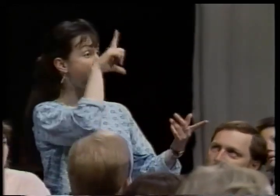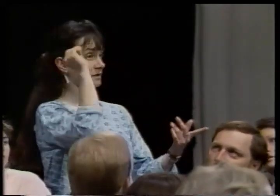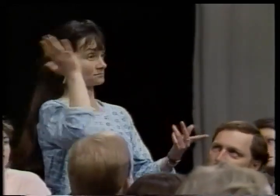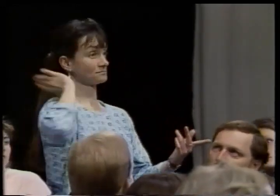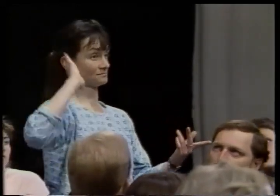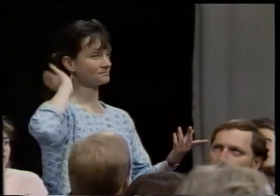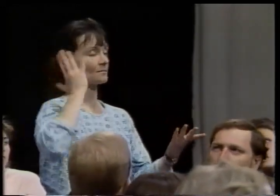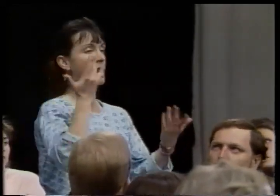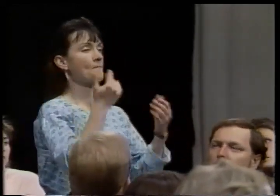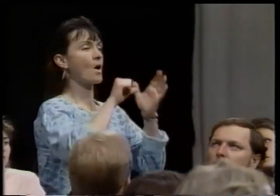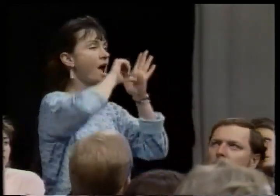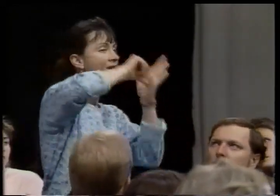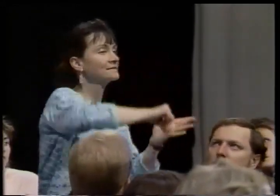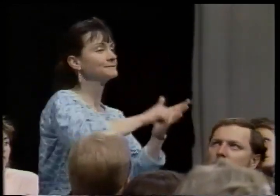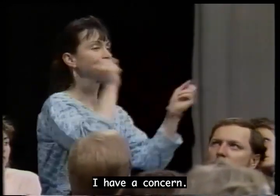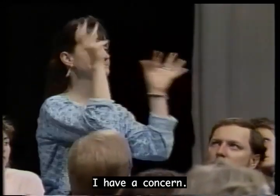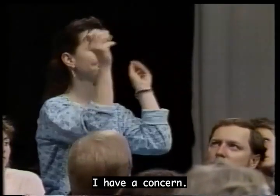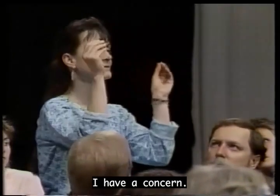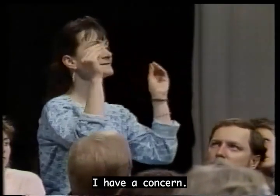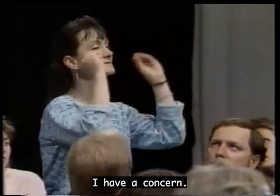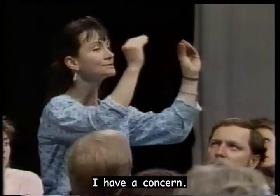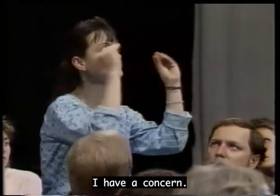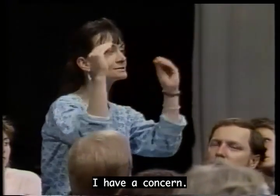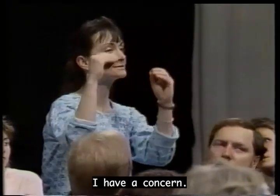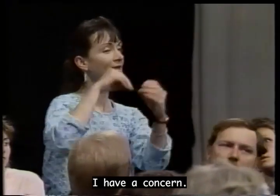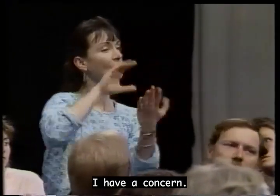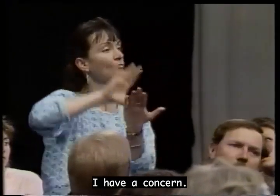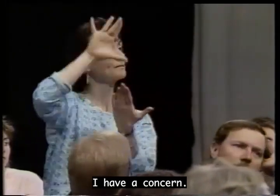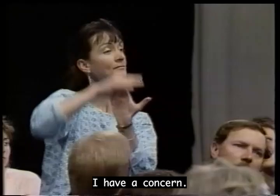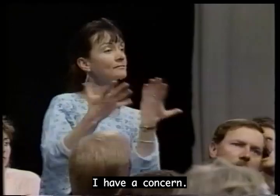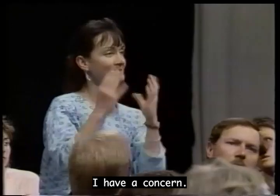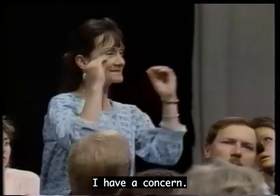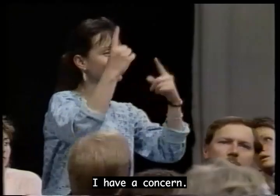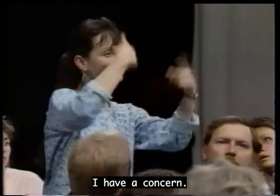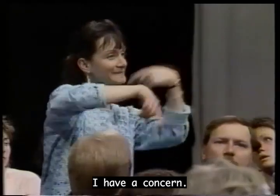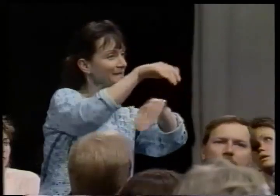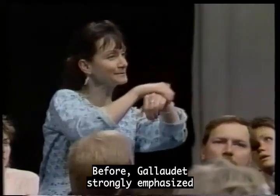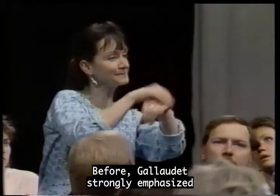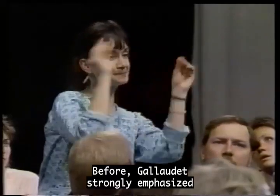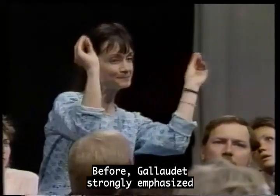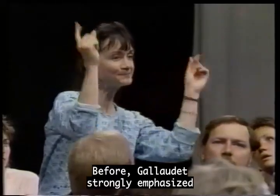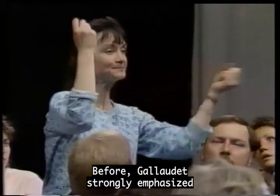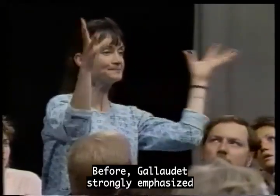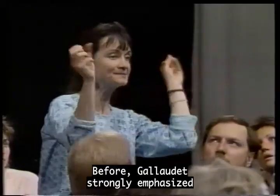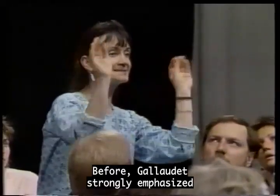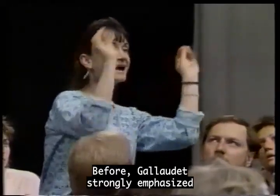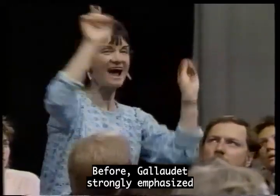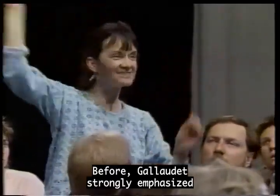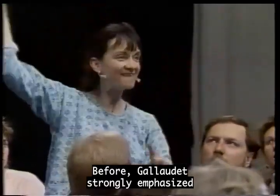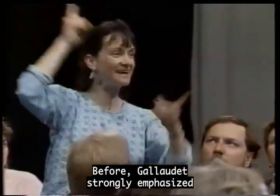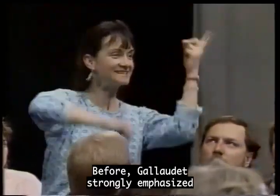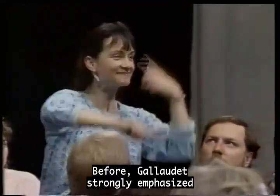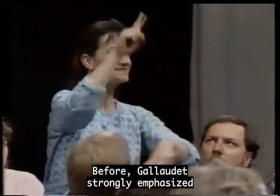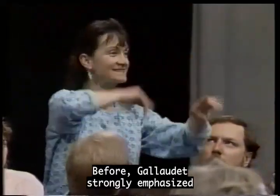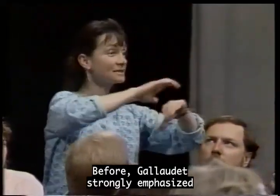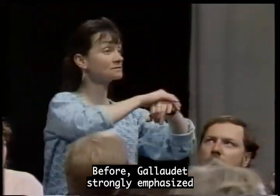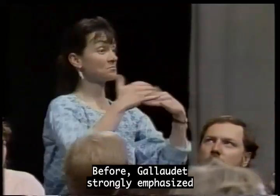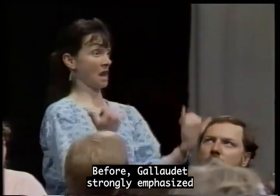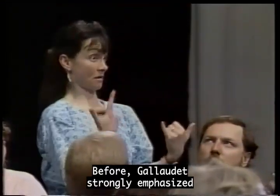I have a concern. Before, Gallaudet strongly emphasized